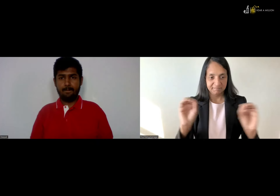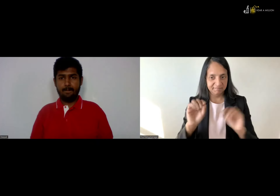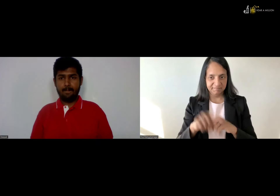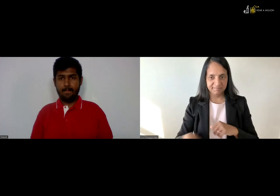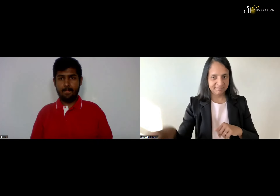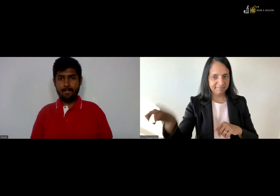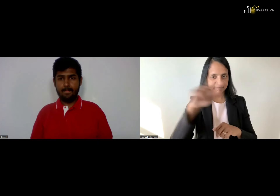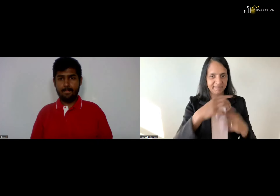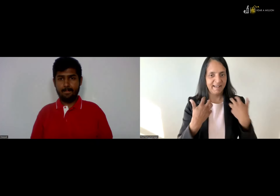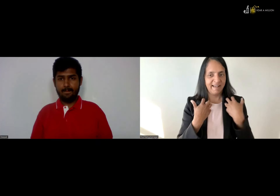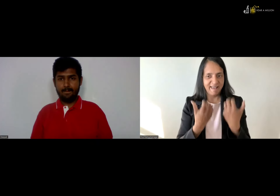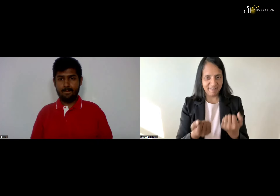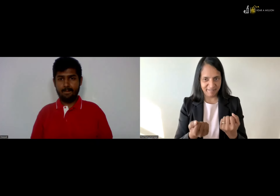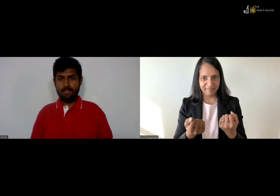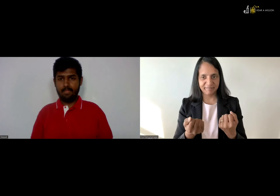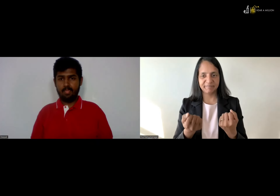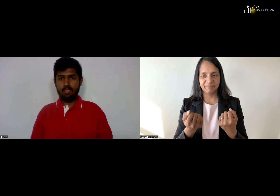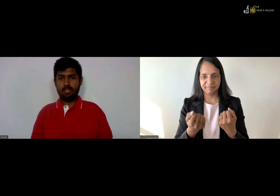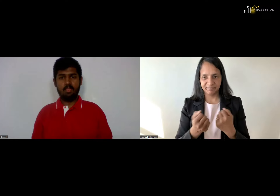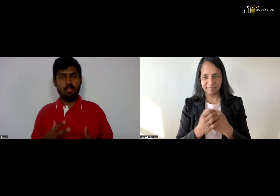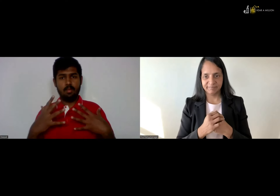how's your health condition right now?